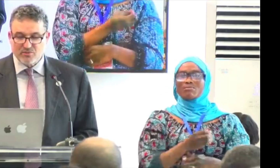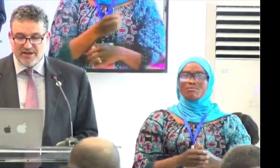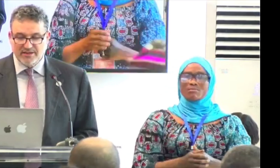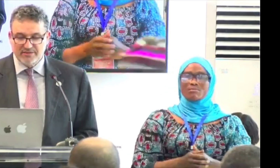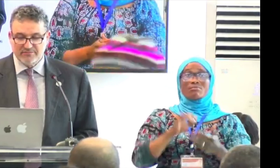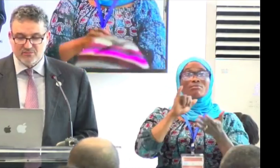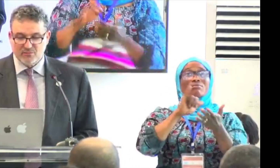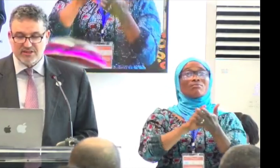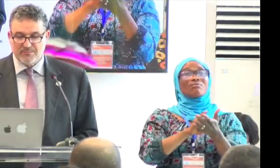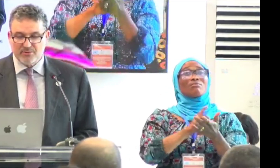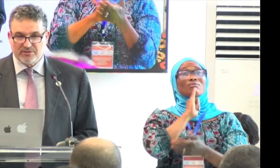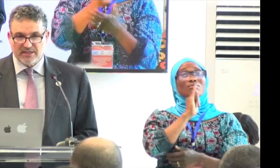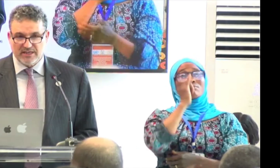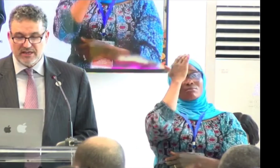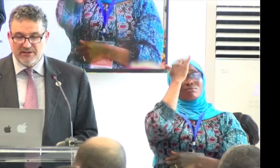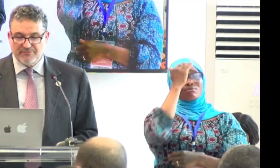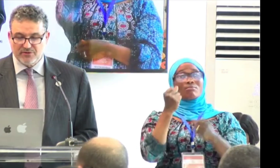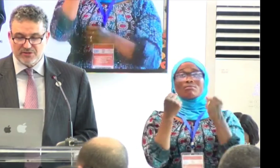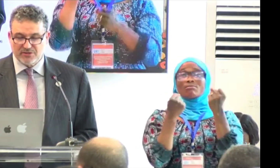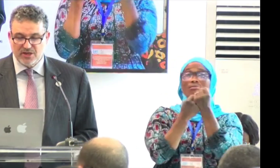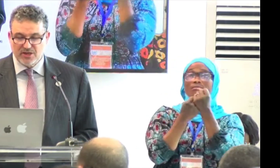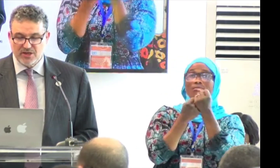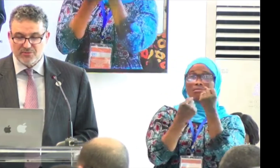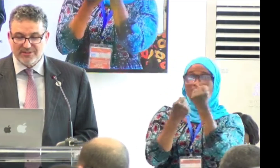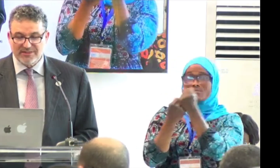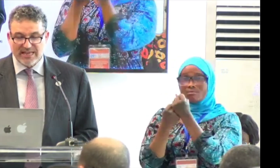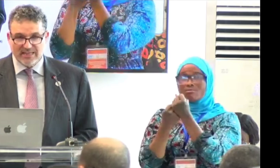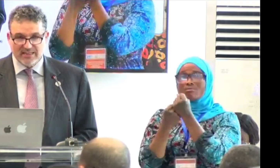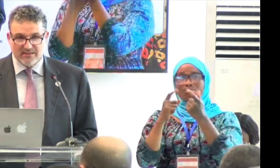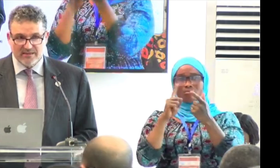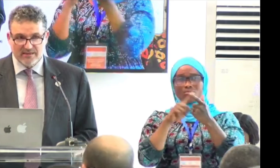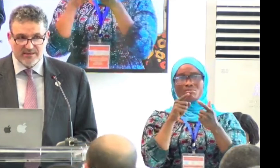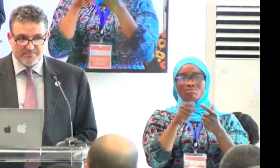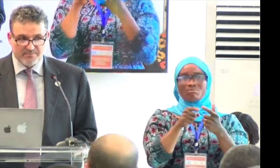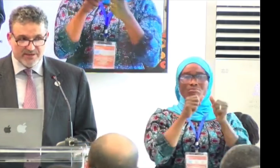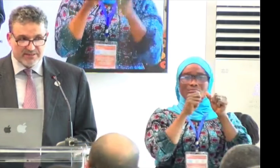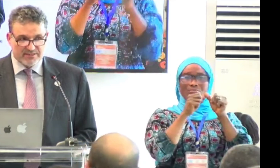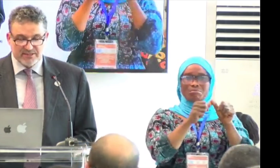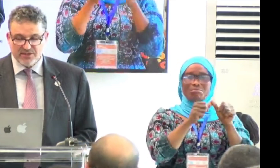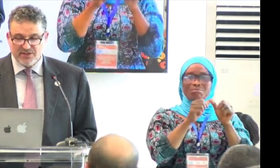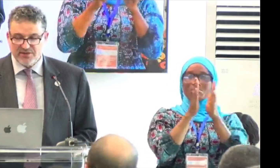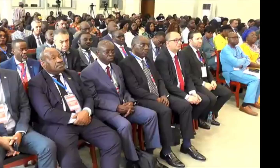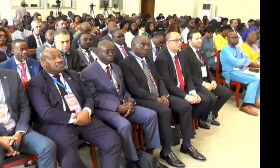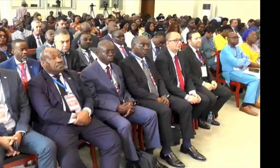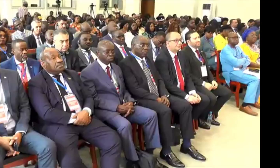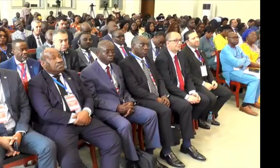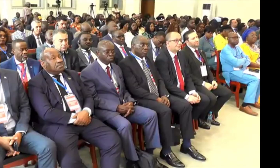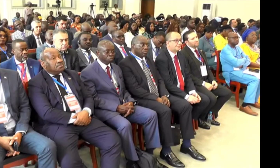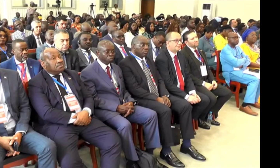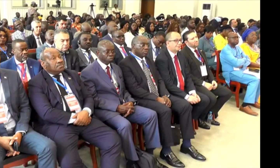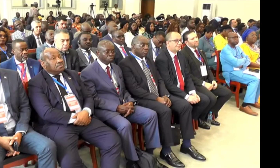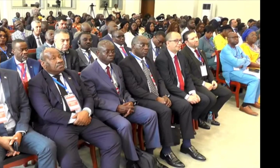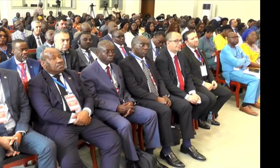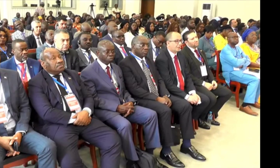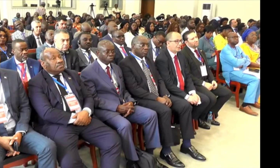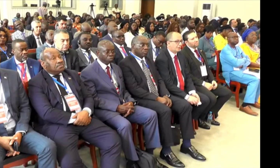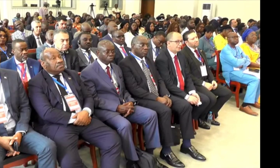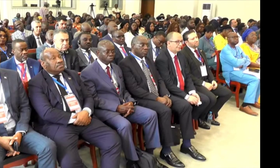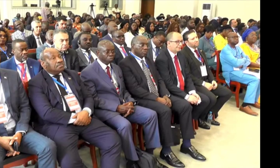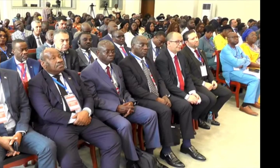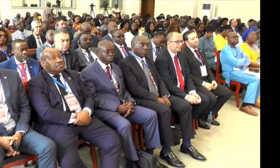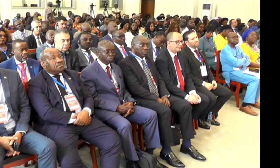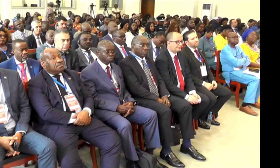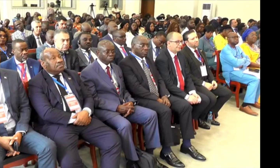That's why we support any efforts to maintain peace and security in Africa.